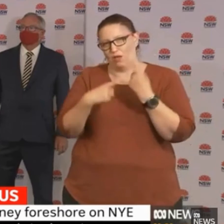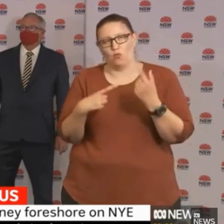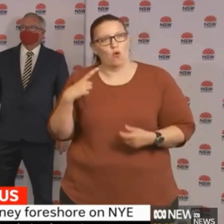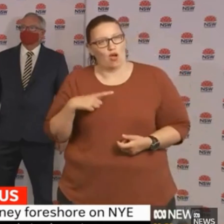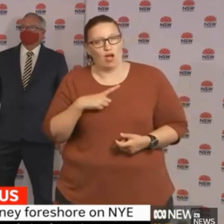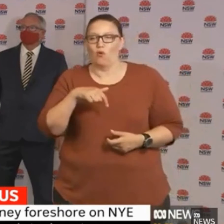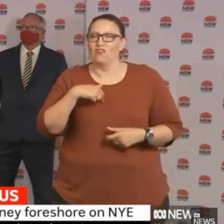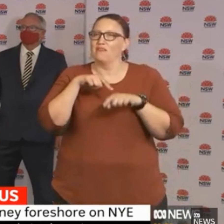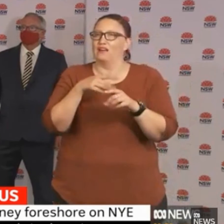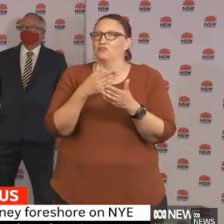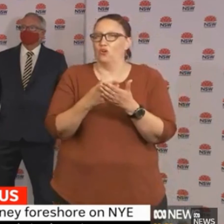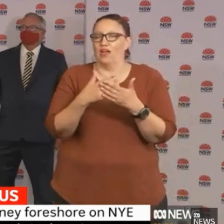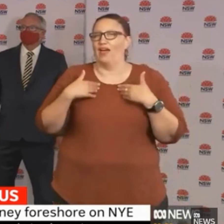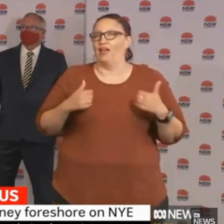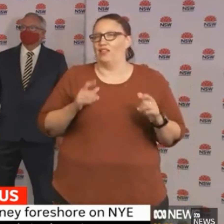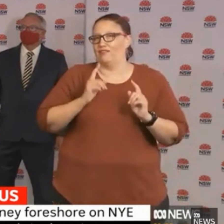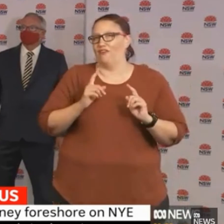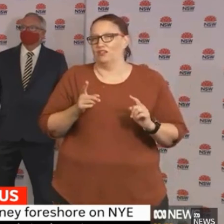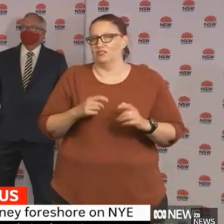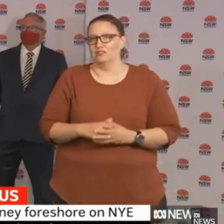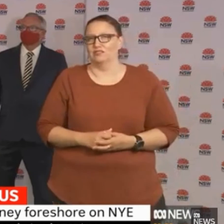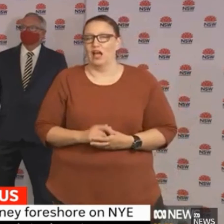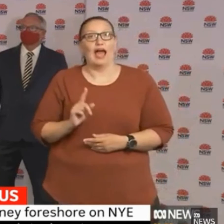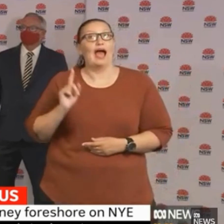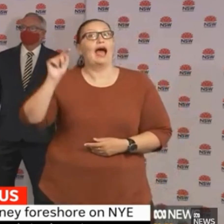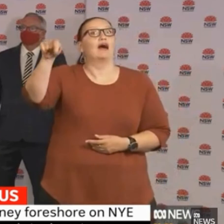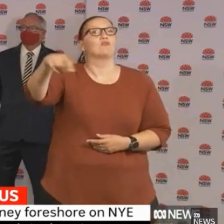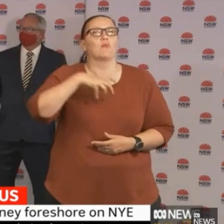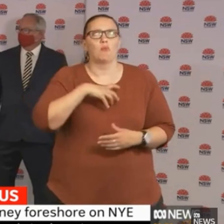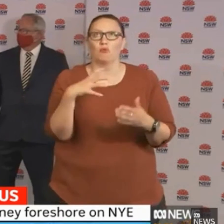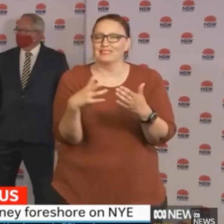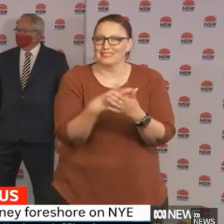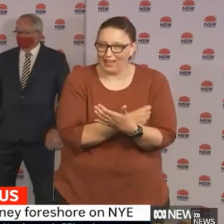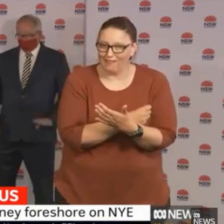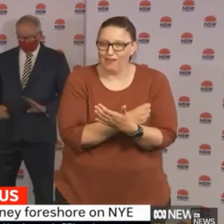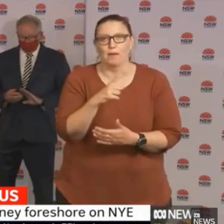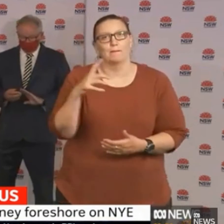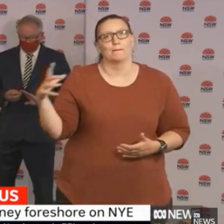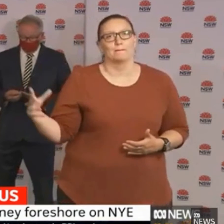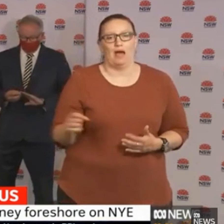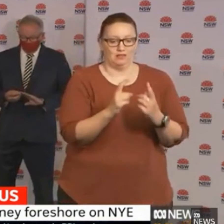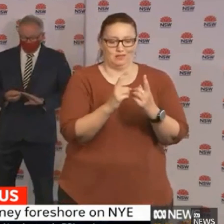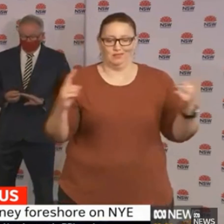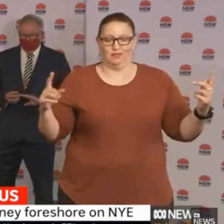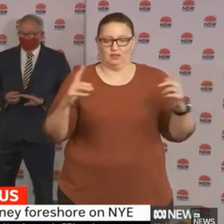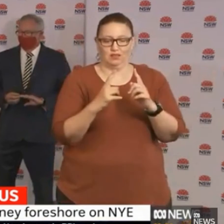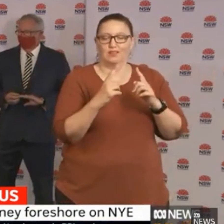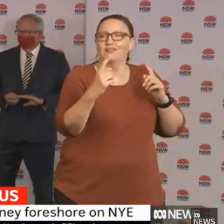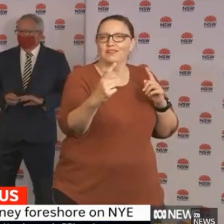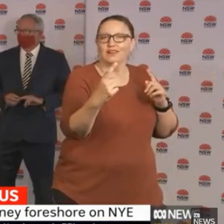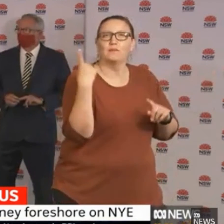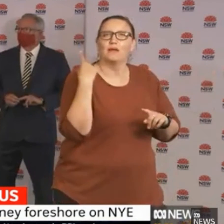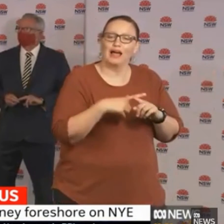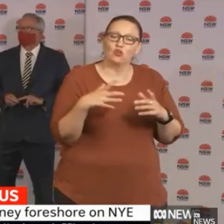sure people know we've based that on health advice. Outdoor settings are safe so long as you maintain social distancing and so long as the